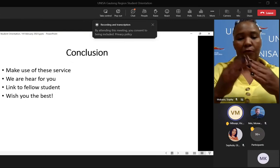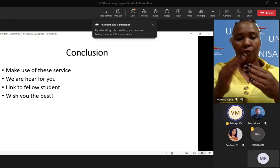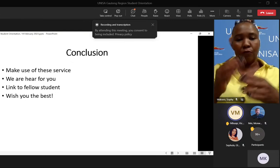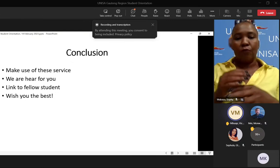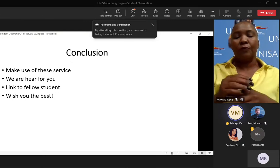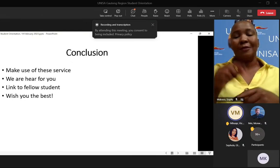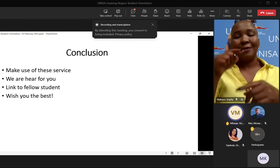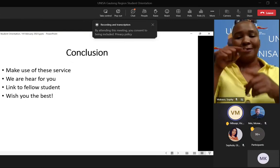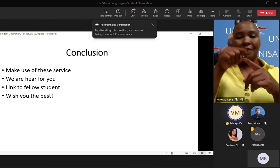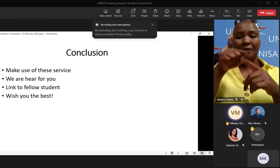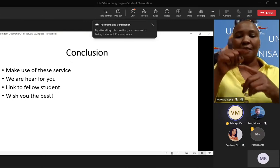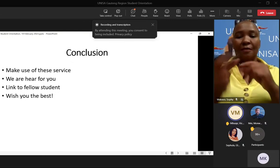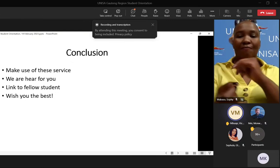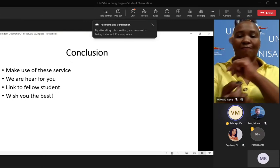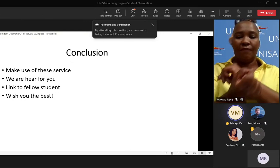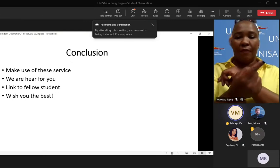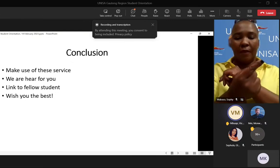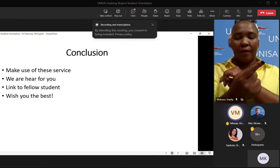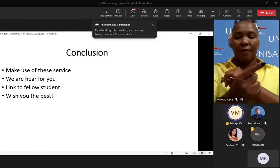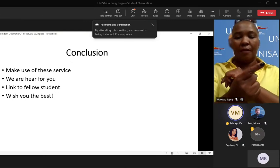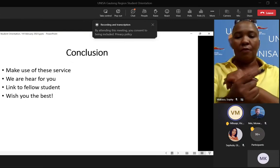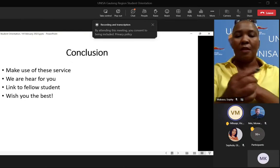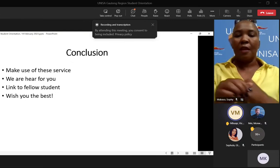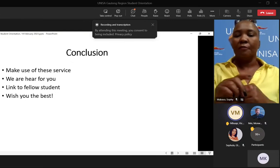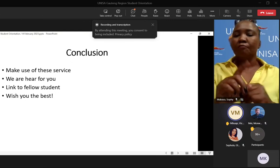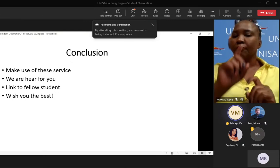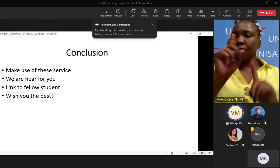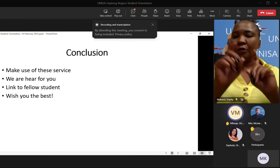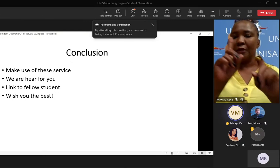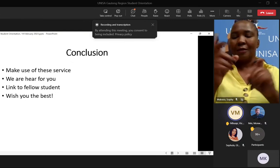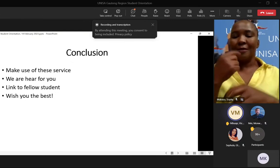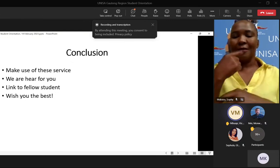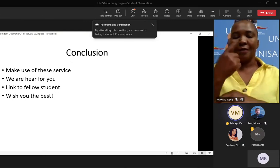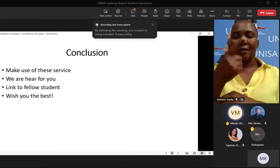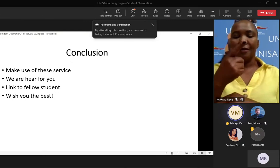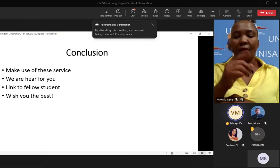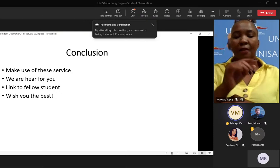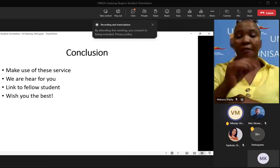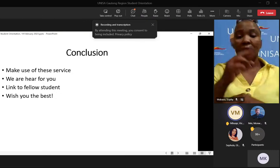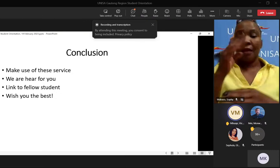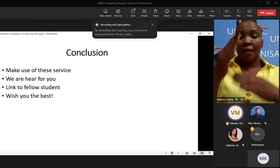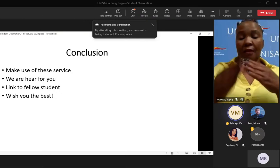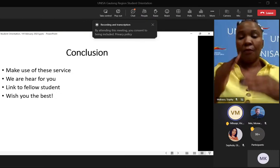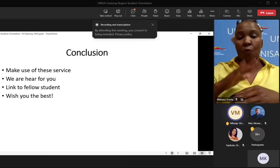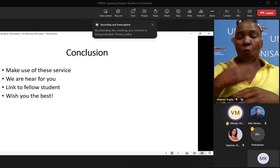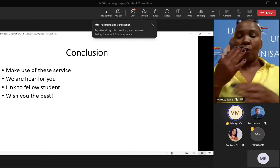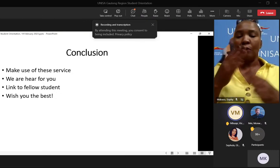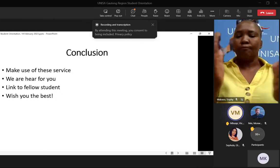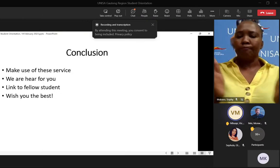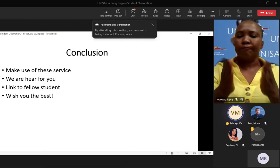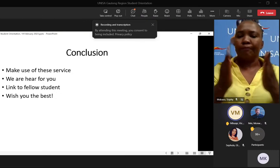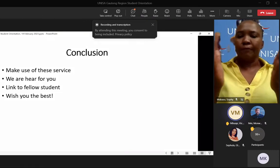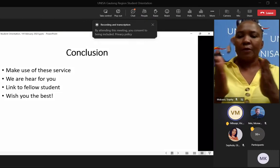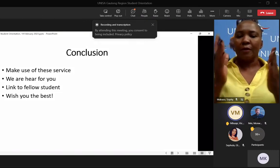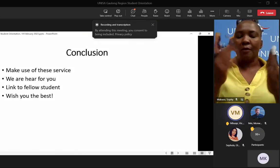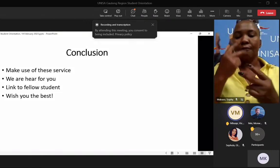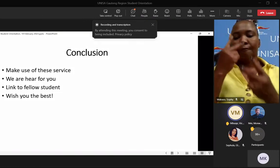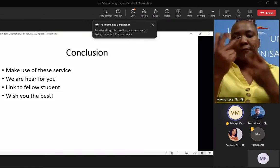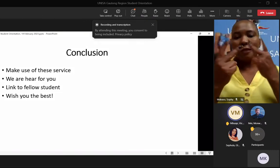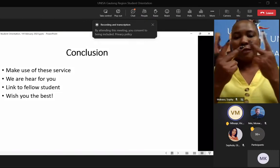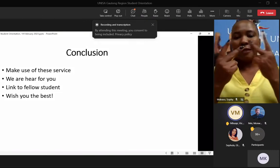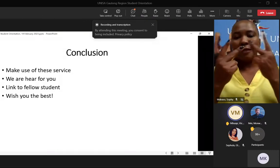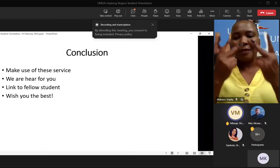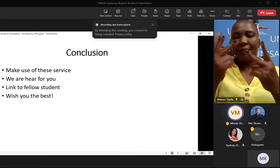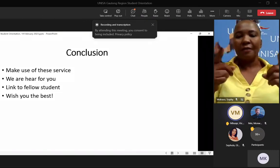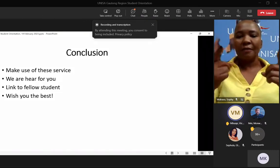question and answers so in conclusion as I've said before we want to encourage you to visit our various regional